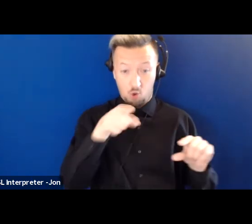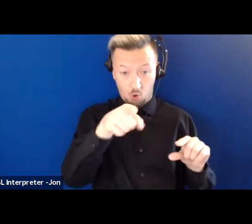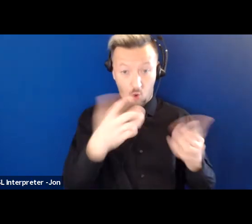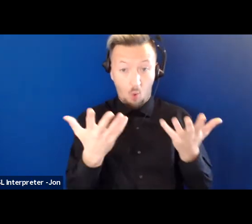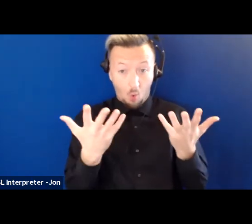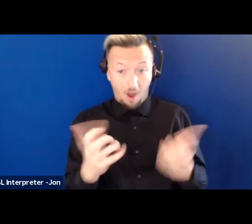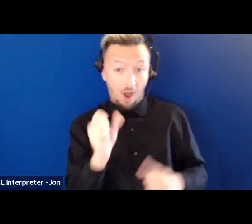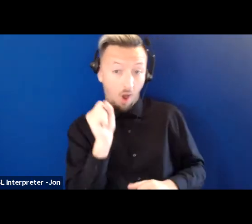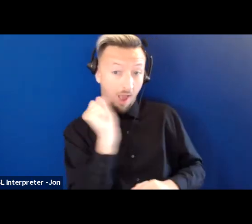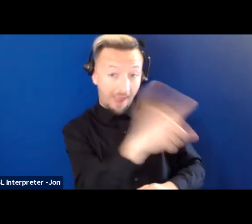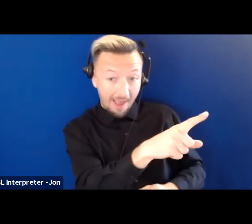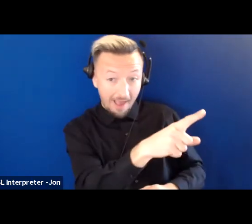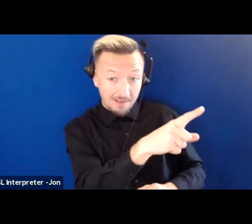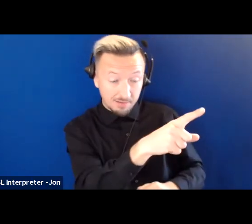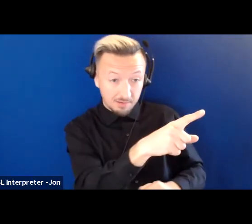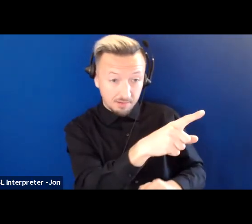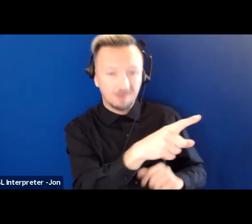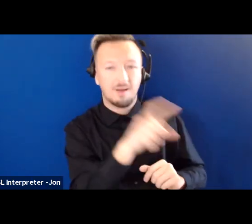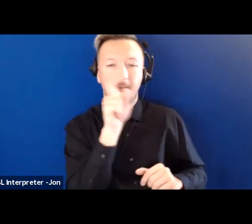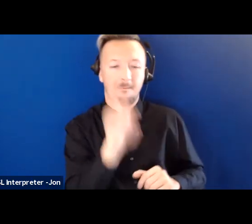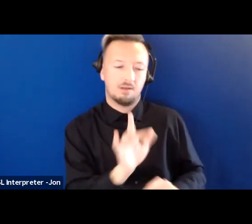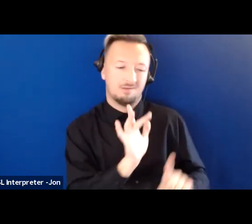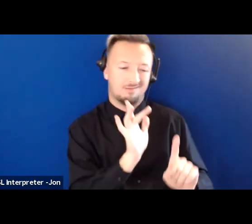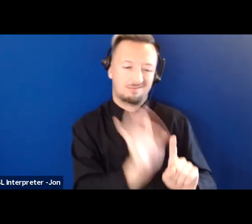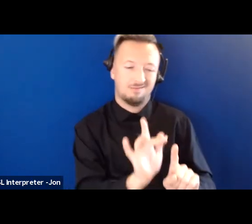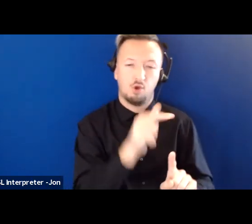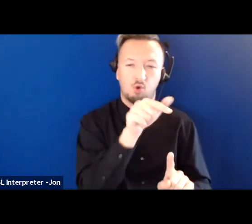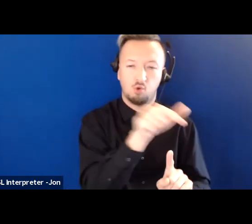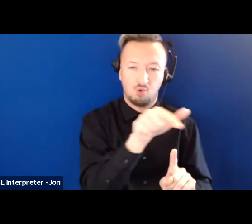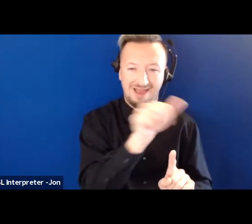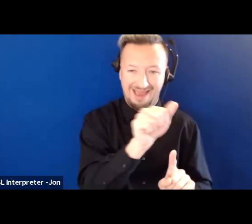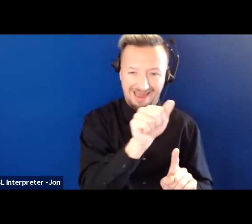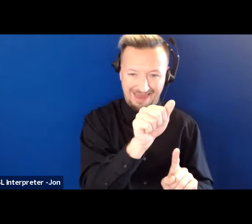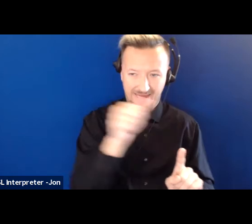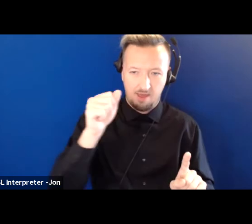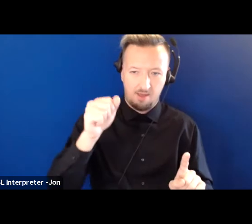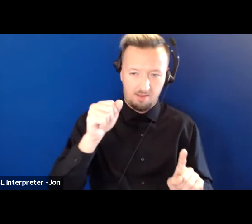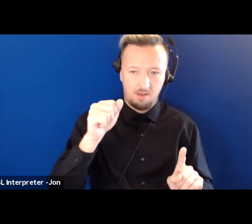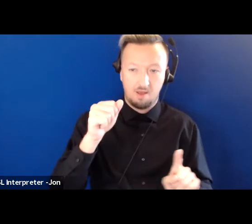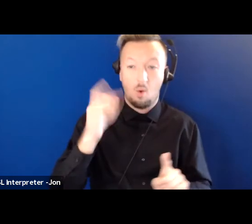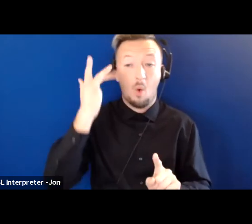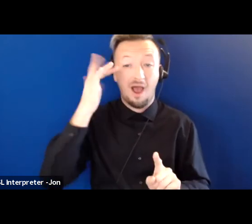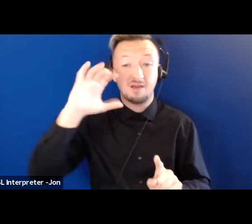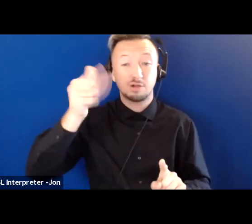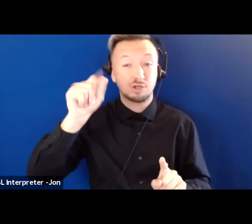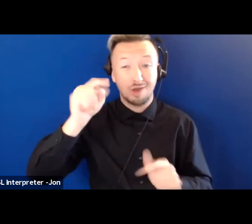submit your questions. Please submit those questions there, as they may get lost in chat.